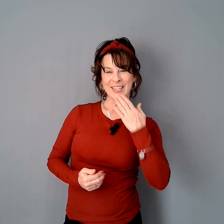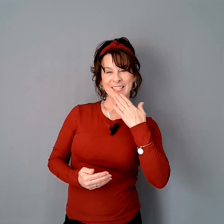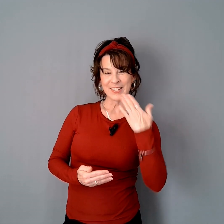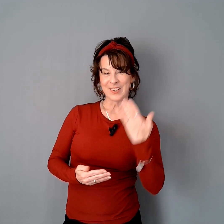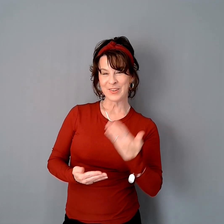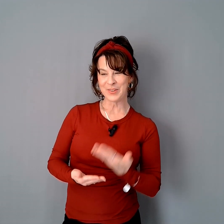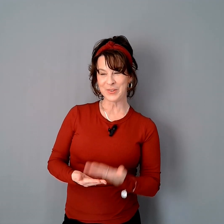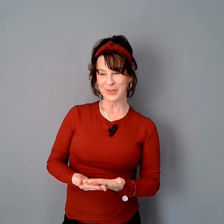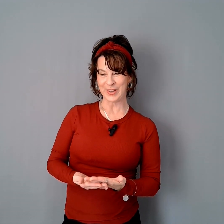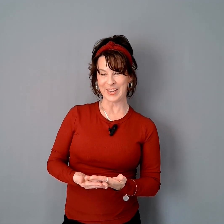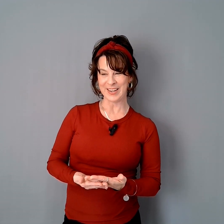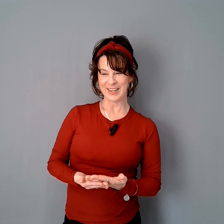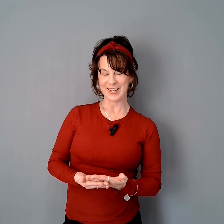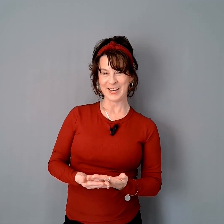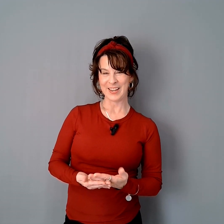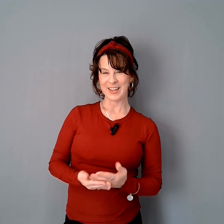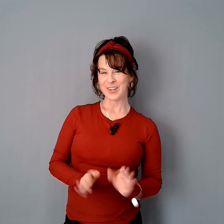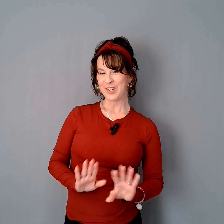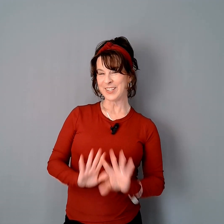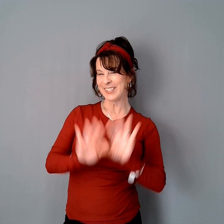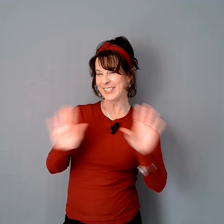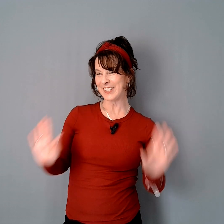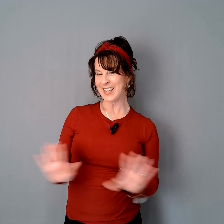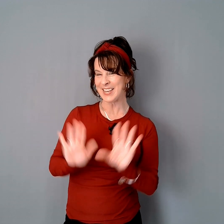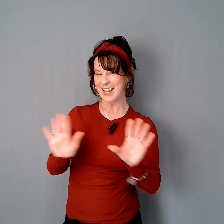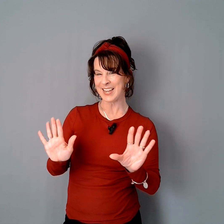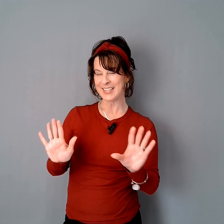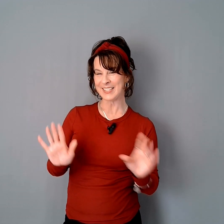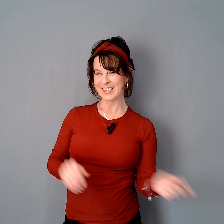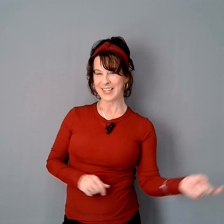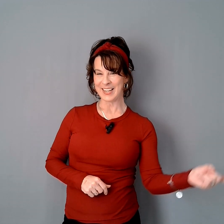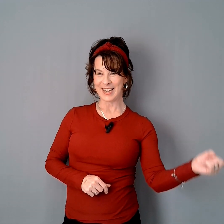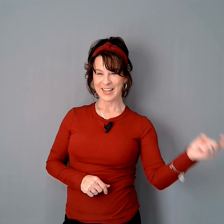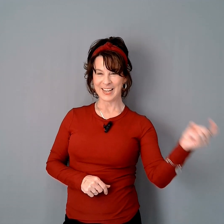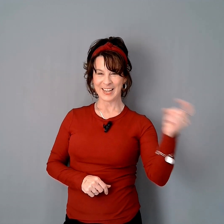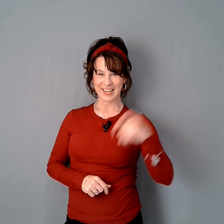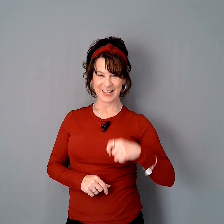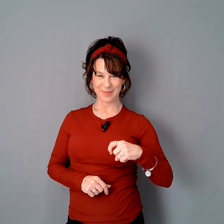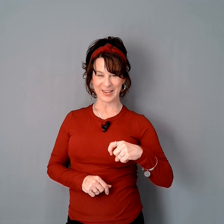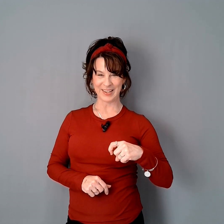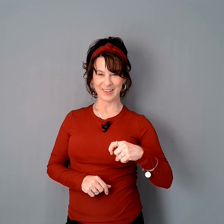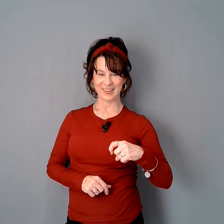Friday's good 'cause Sunday's coming.